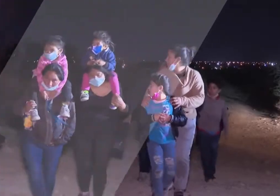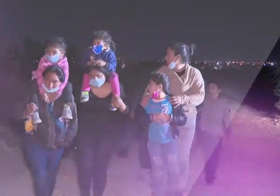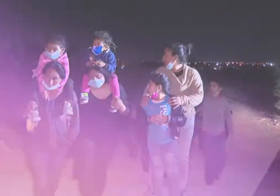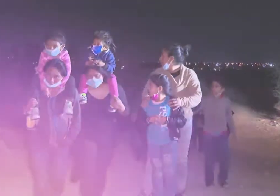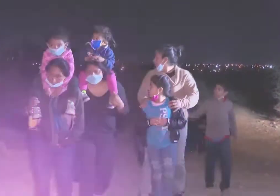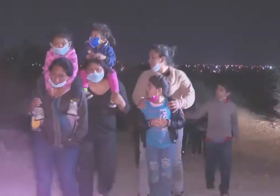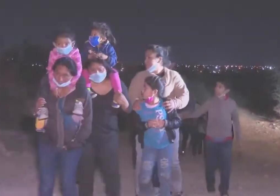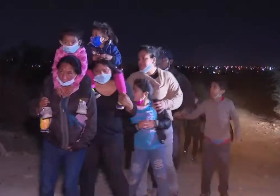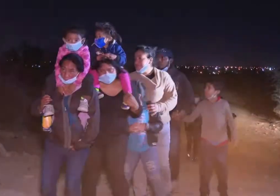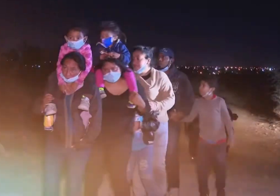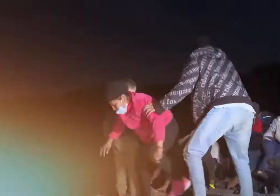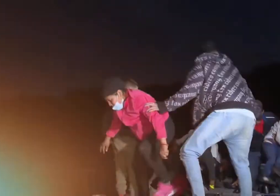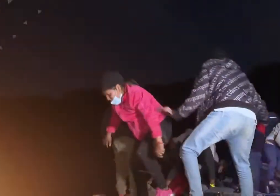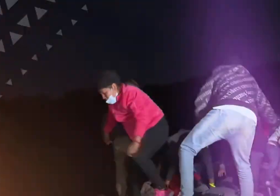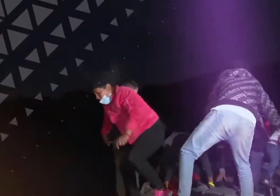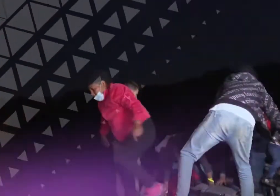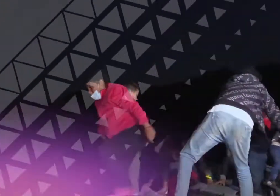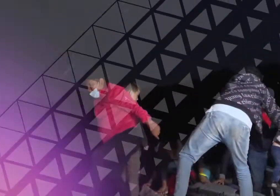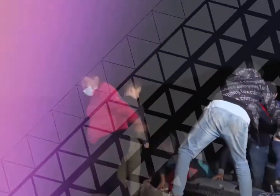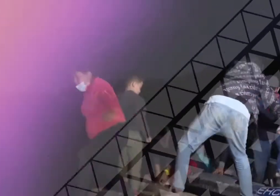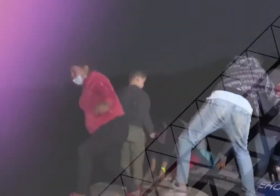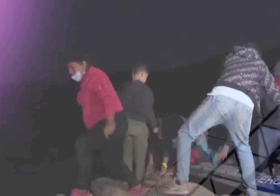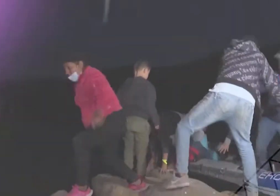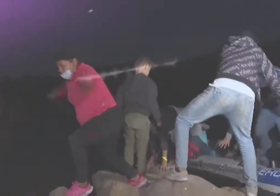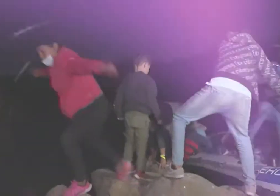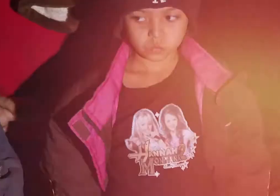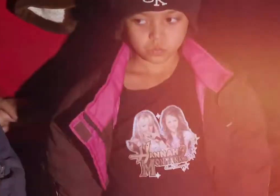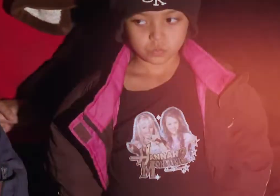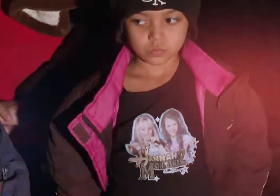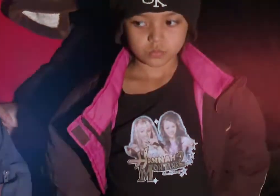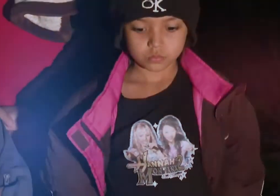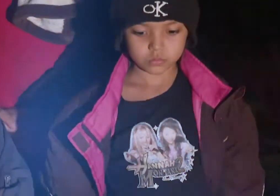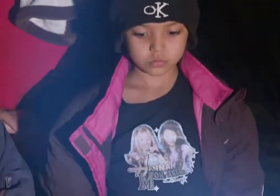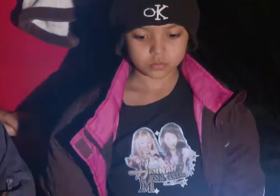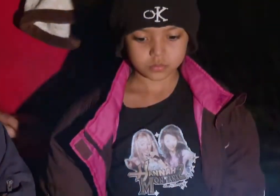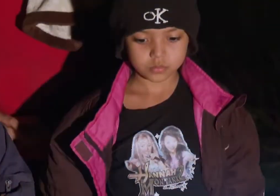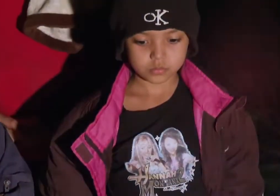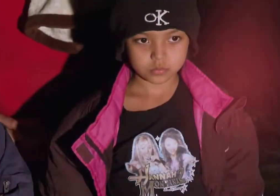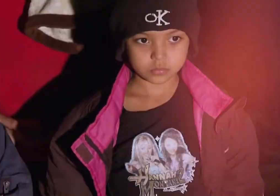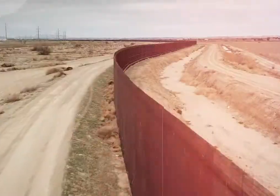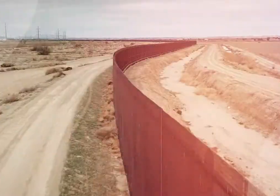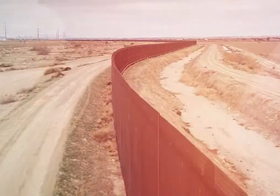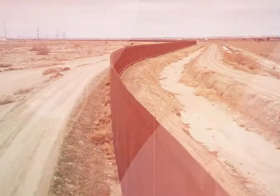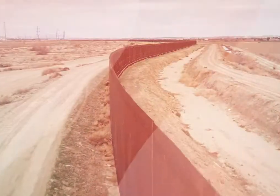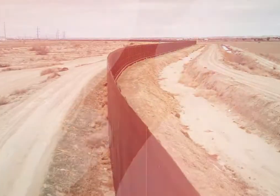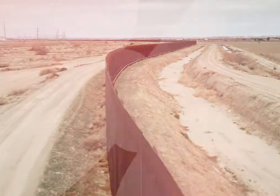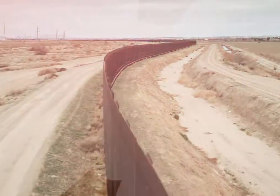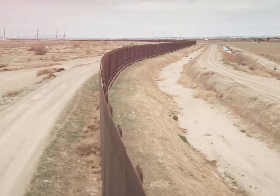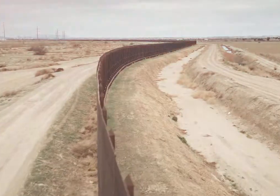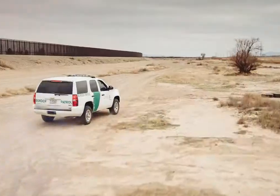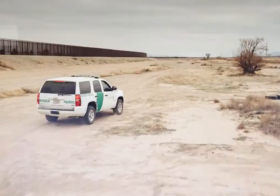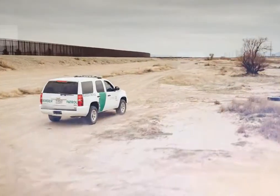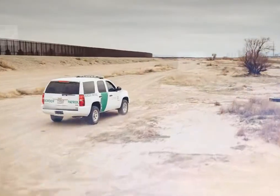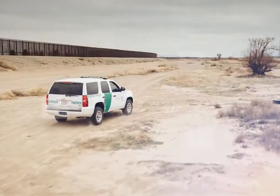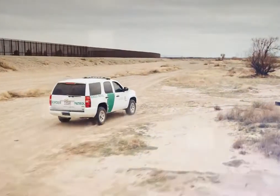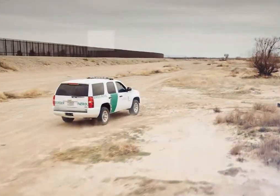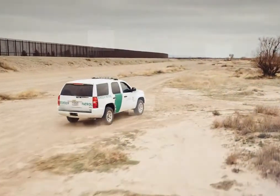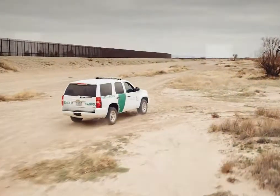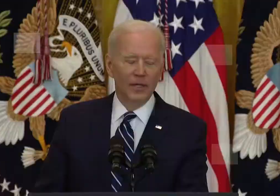Maelfu ya wahamiaji wakiwa na watoto kutoka nchi za Amerika ya Kati wanaendelea kuwasili kwenye mpaka kati ya Marekani na Mexico.